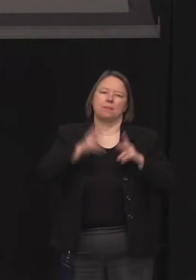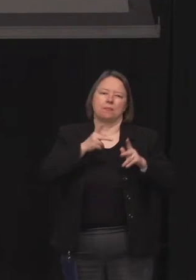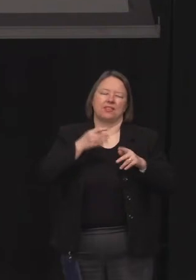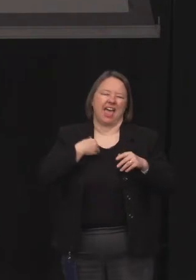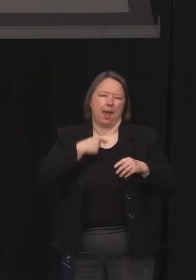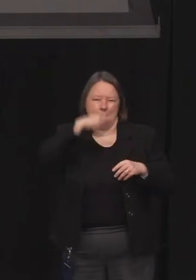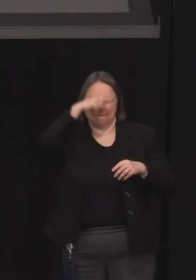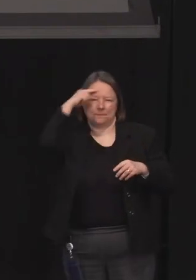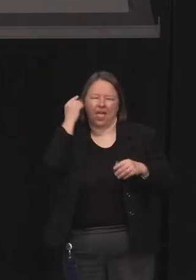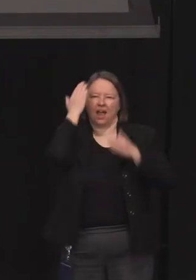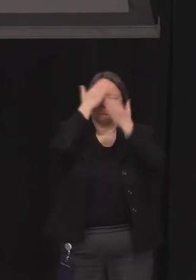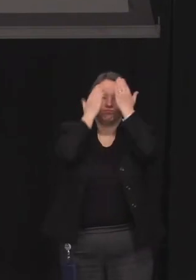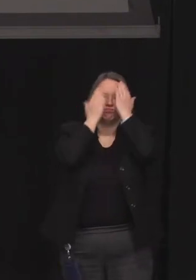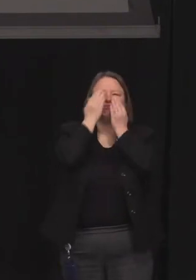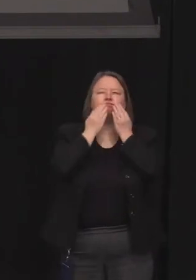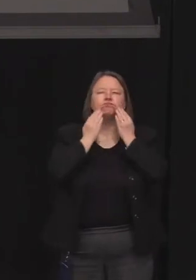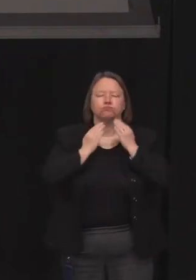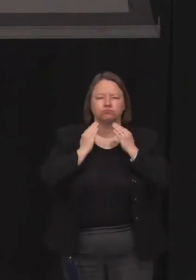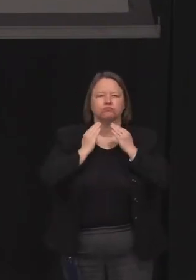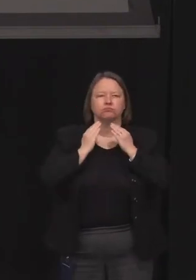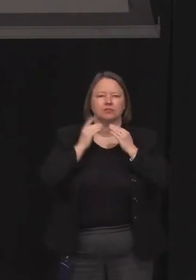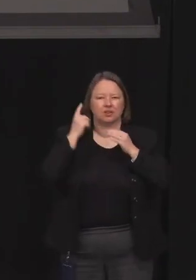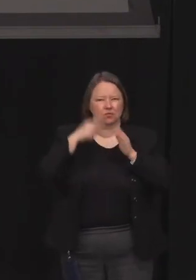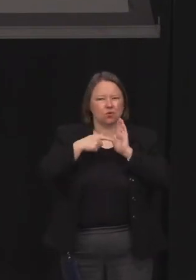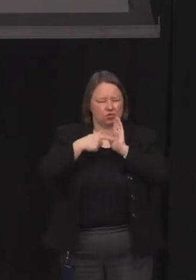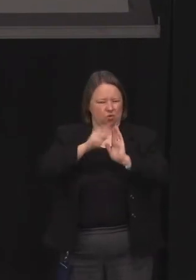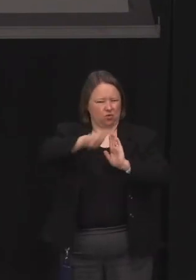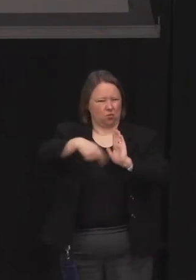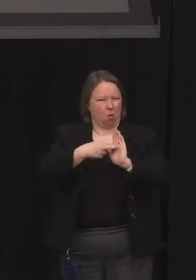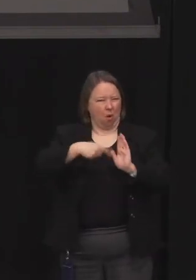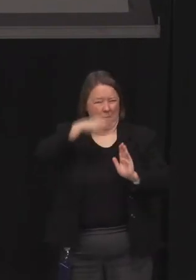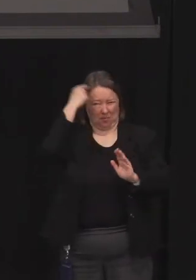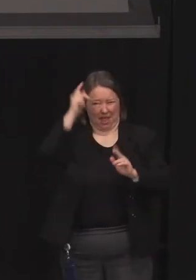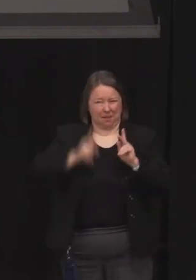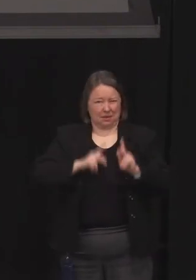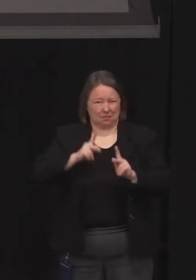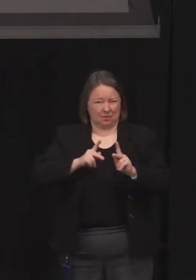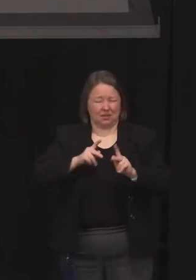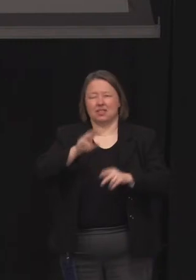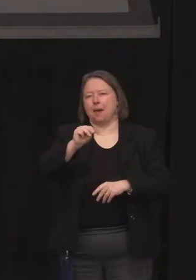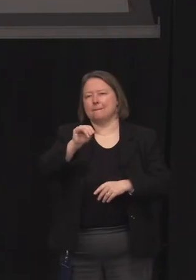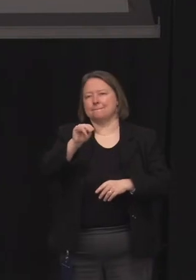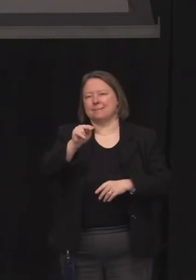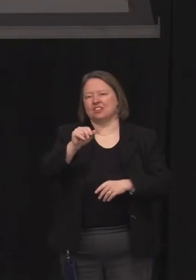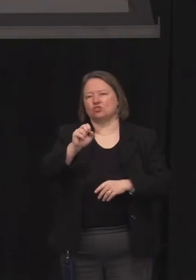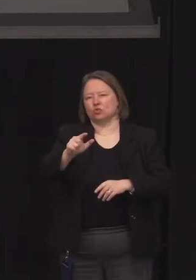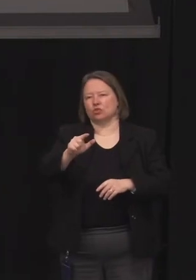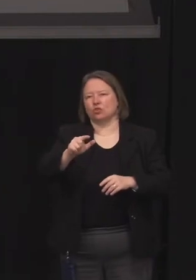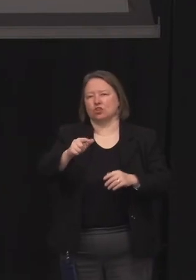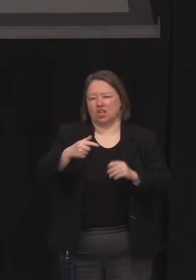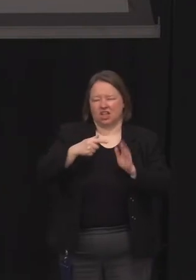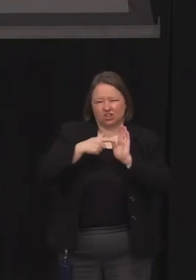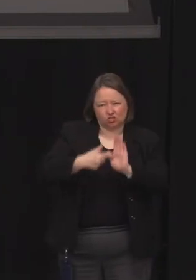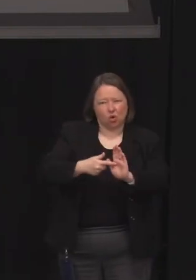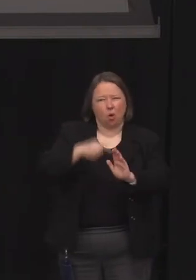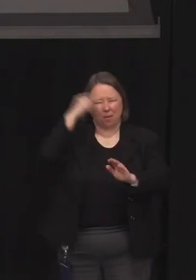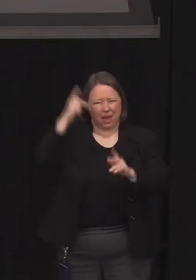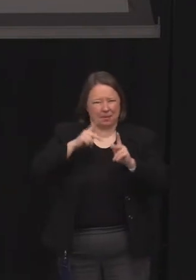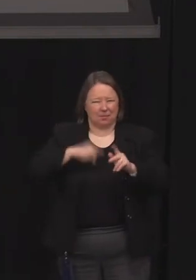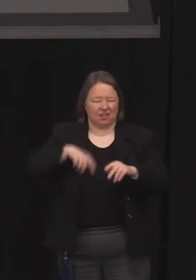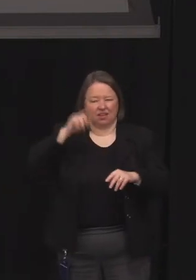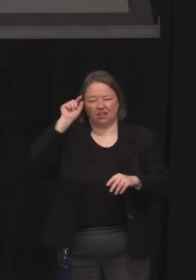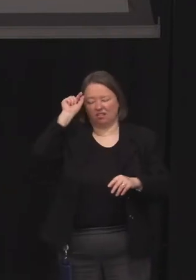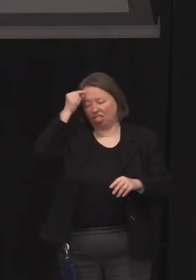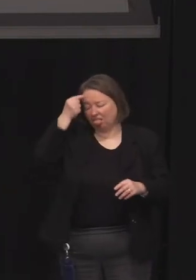blackface for the purpose of playing the role of black people. Minstrel shows lampooned black people as dim-witted,